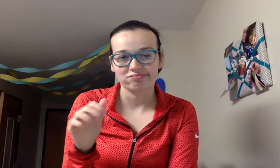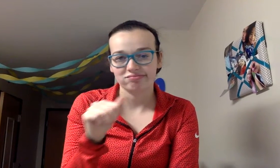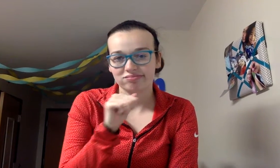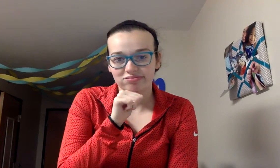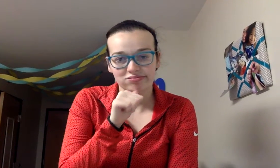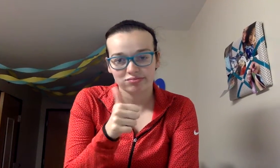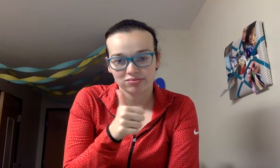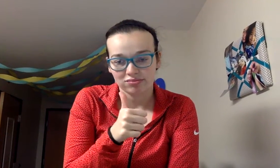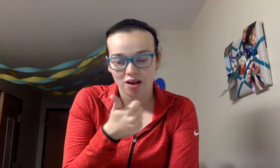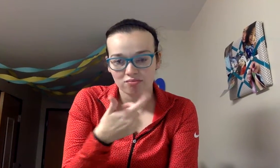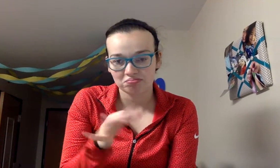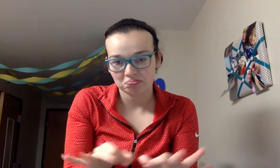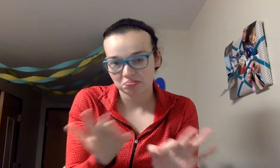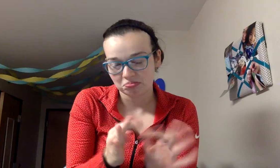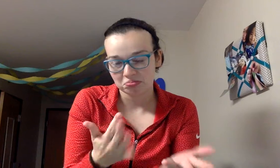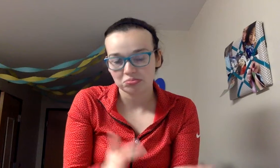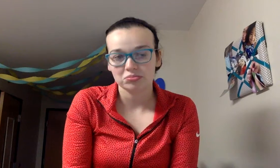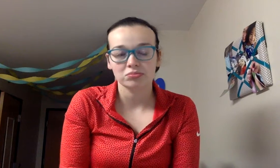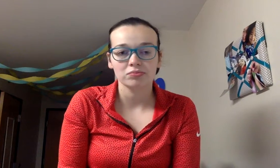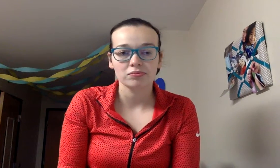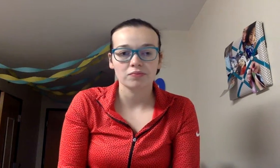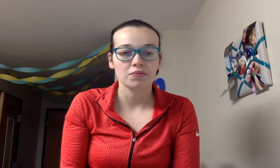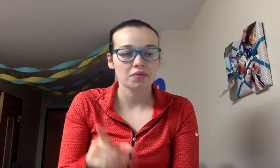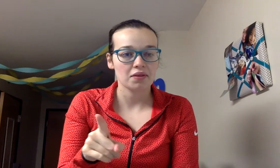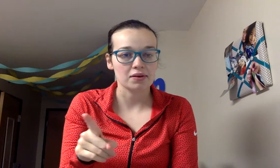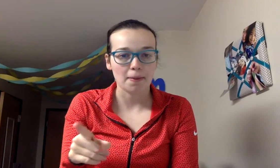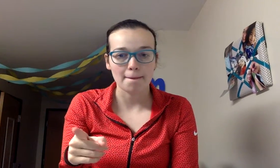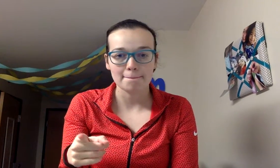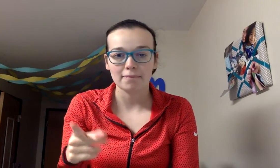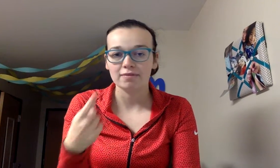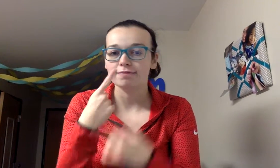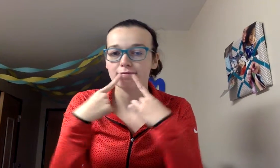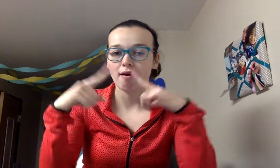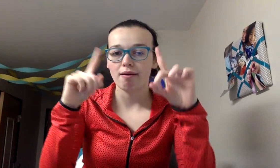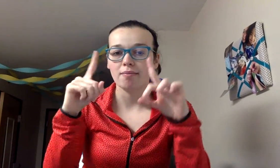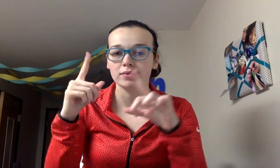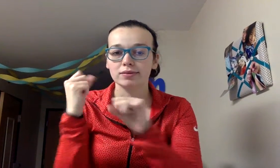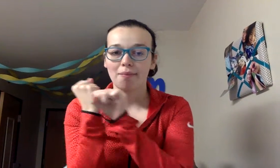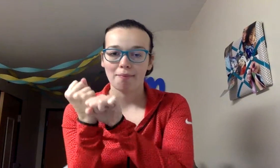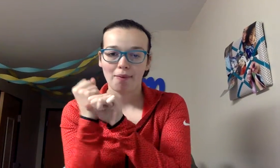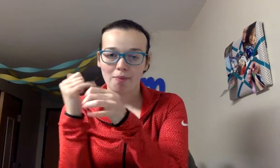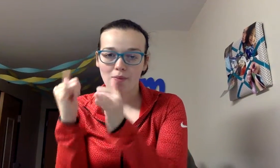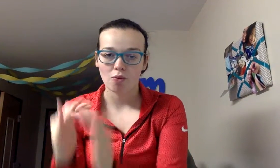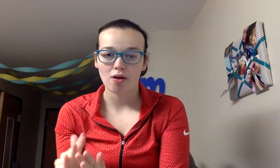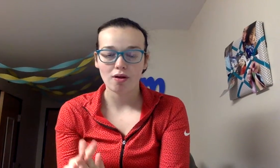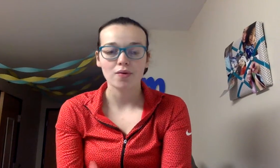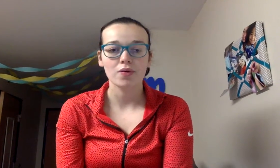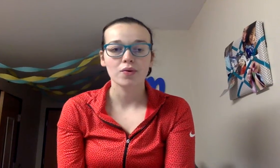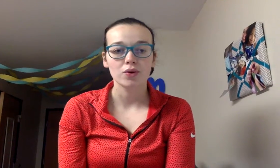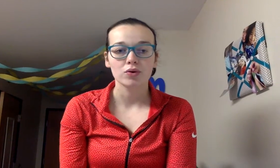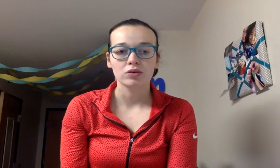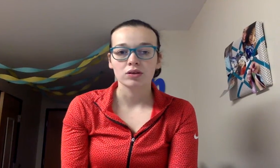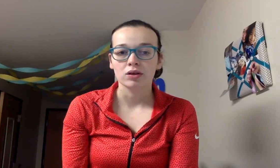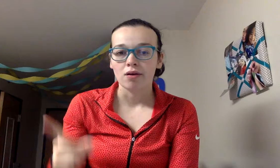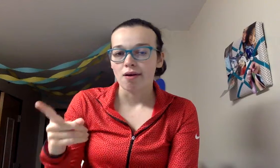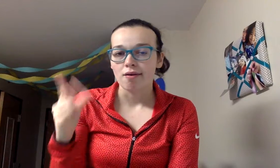major leaguer, had it in his contract not to complain if people spit on him. All right? Now, I don't care if you're